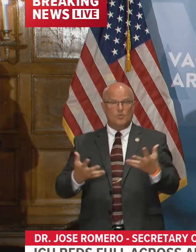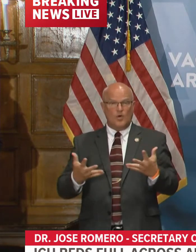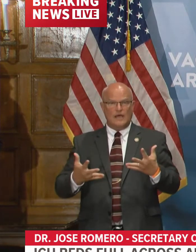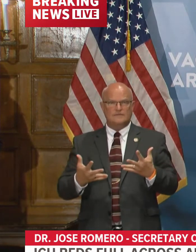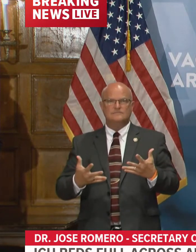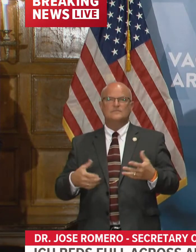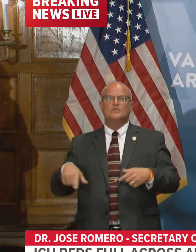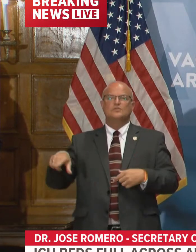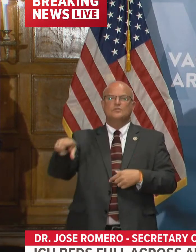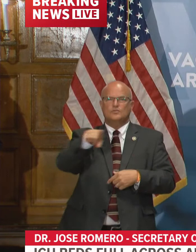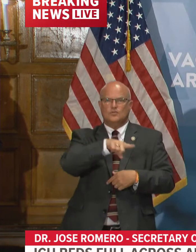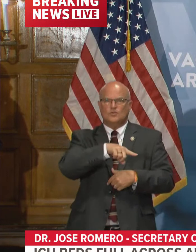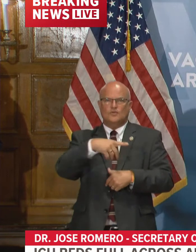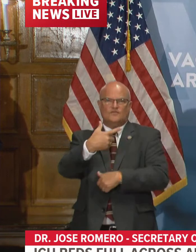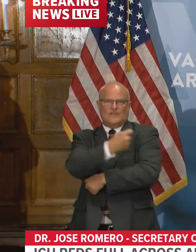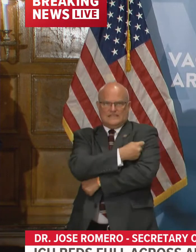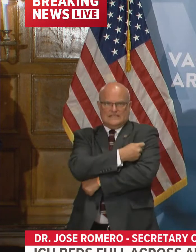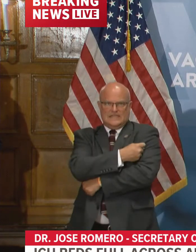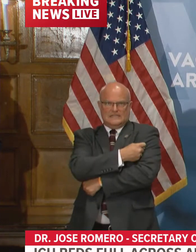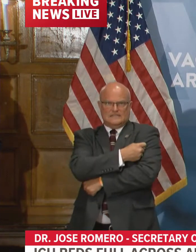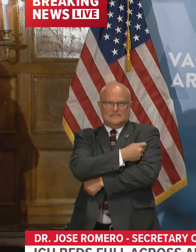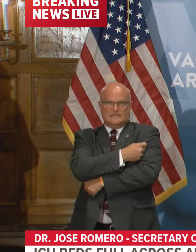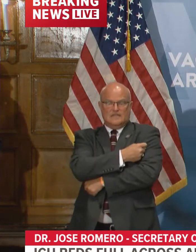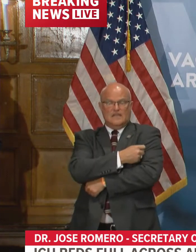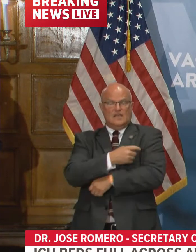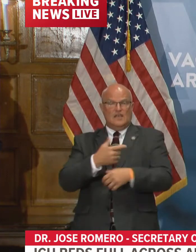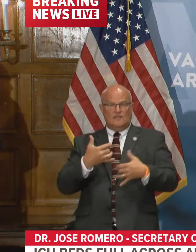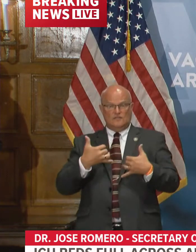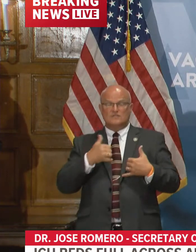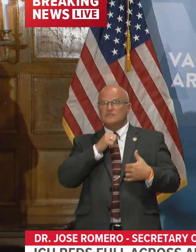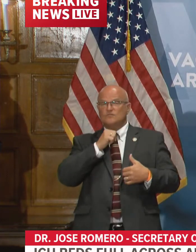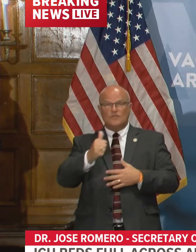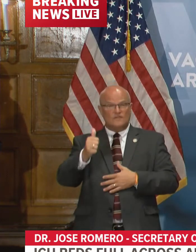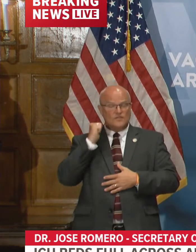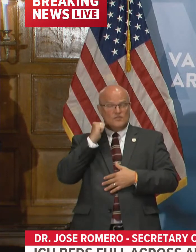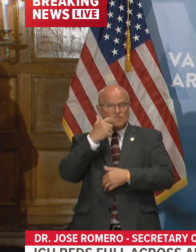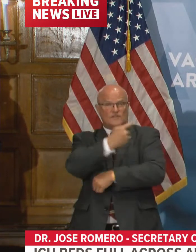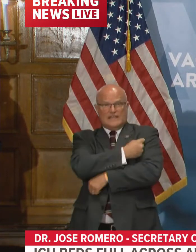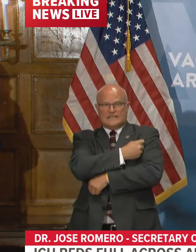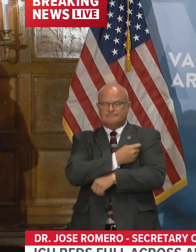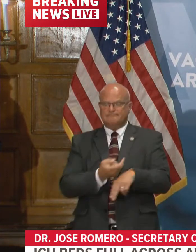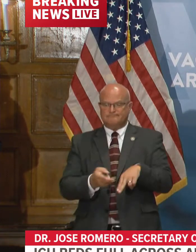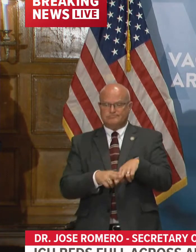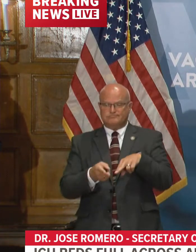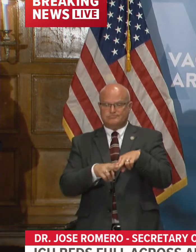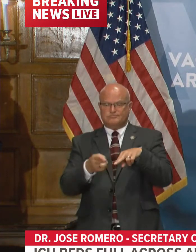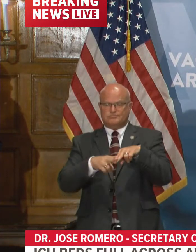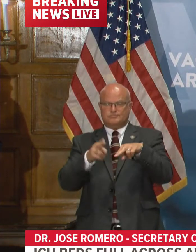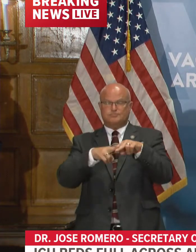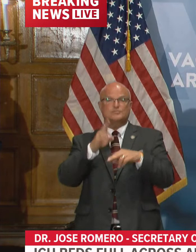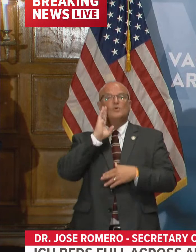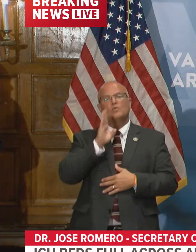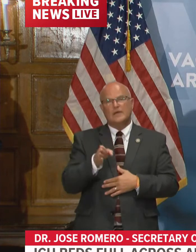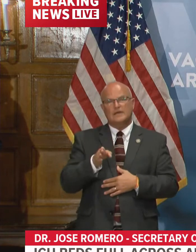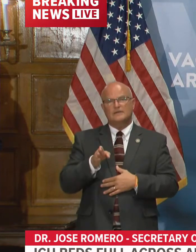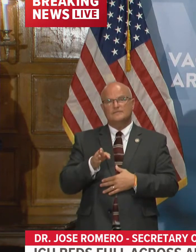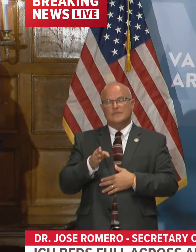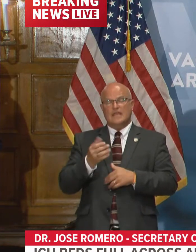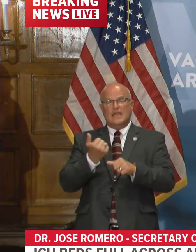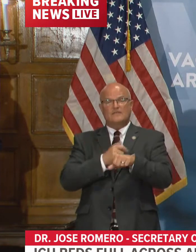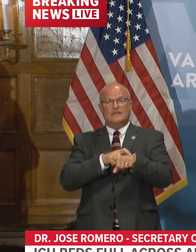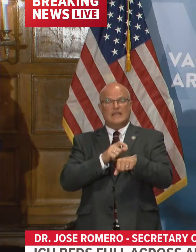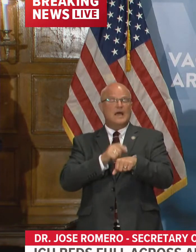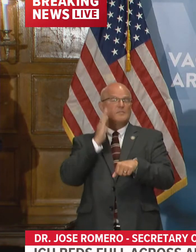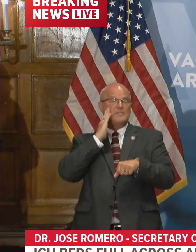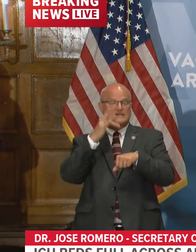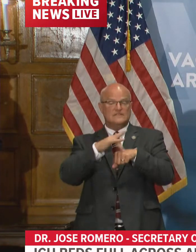is vaccination. Without it, we're going to continue to exceed the number of beds we make available. So each time we make beds available,